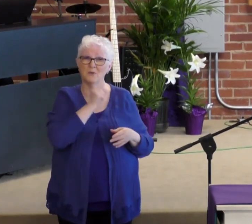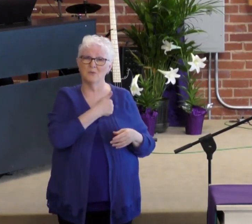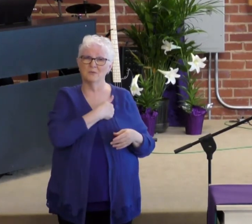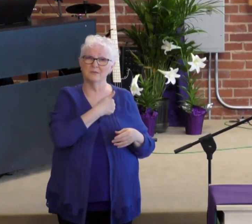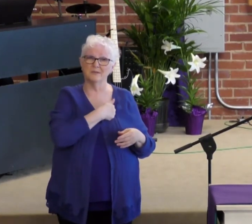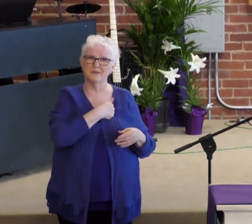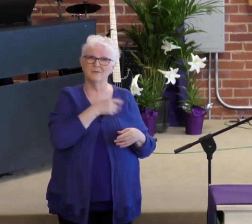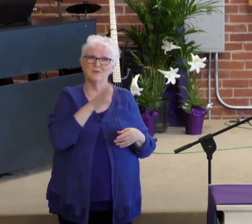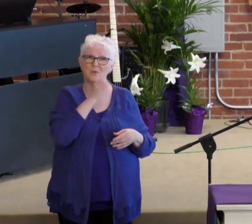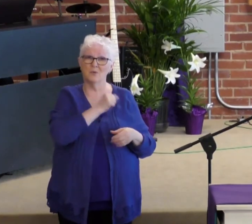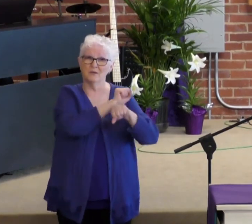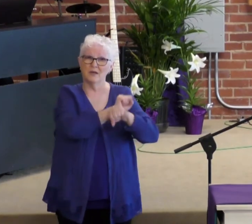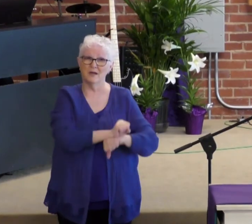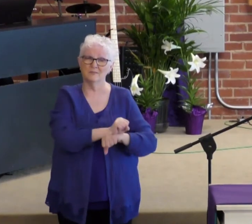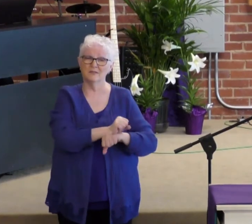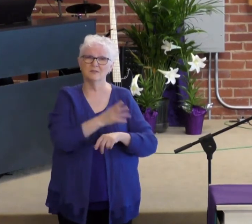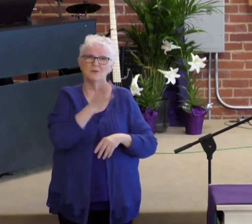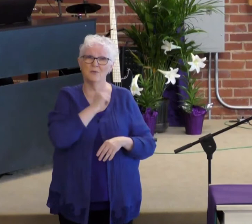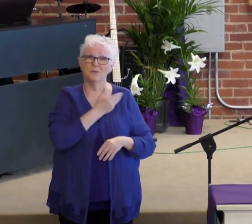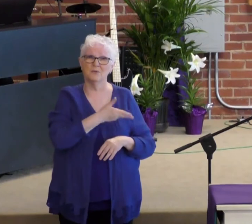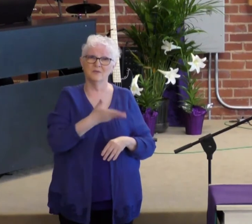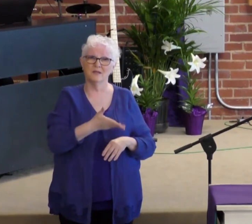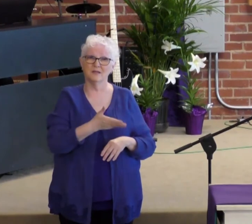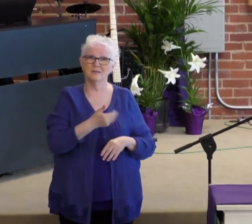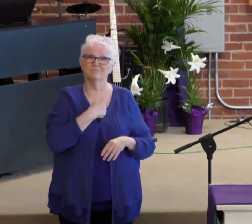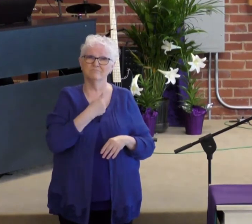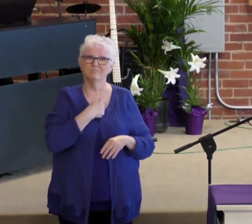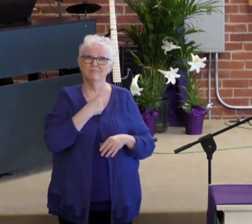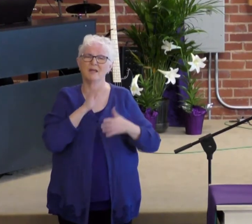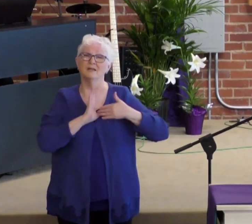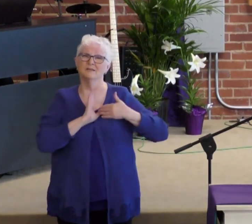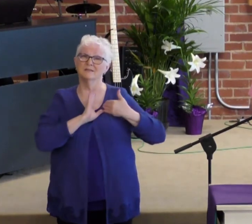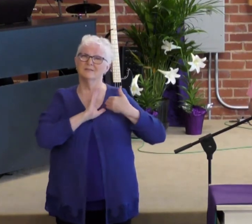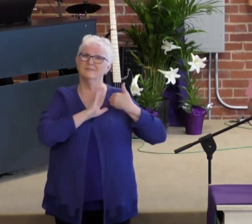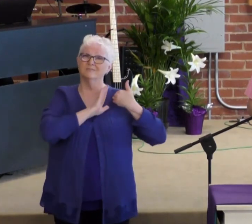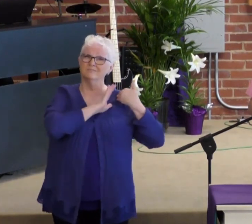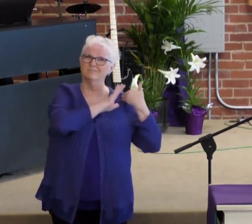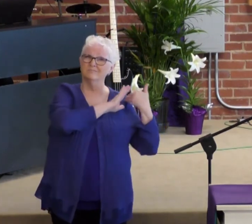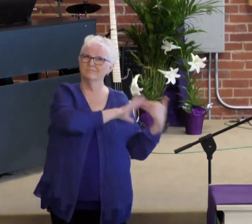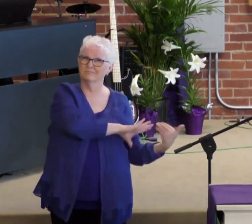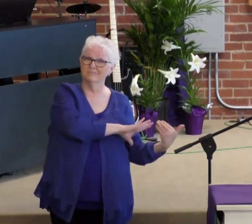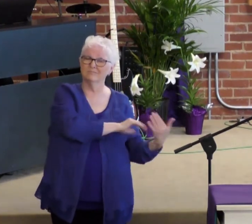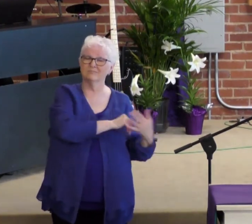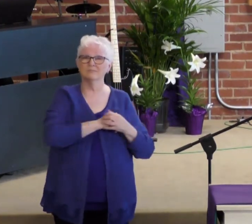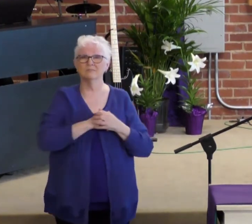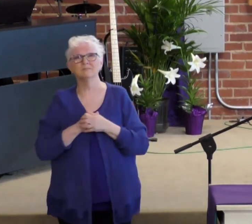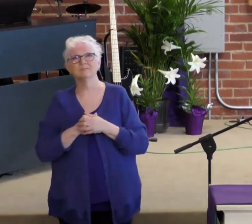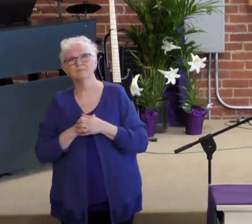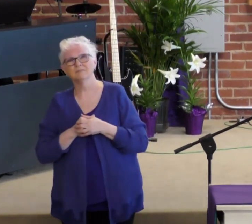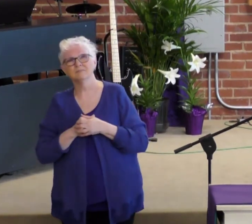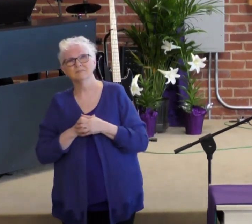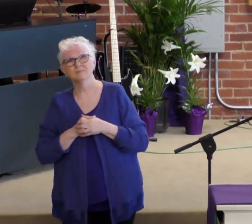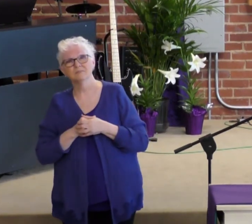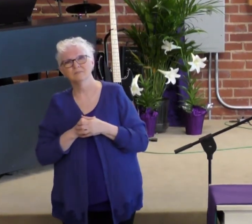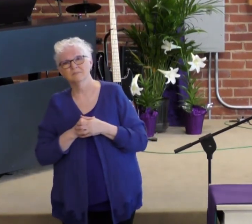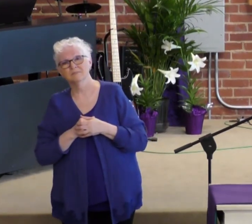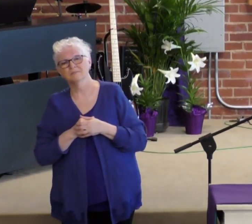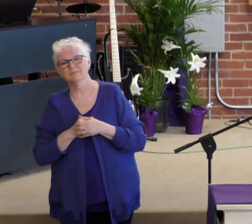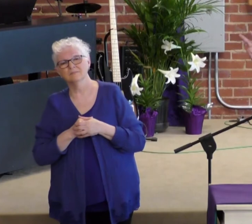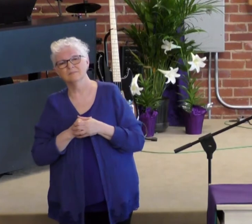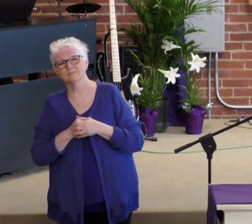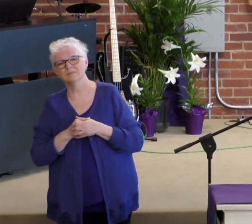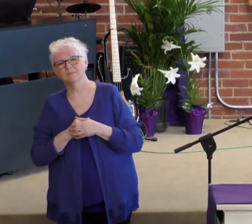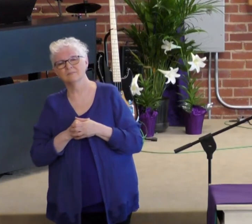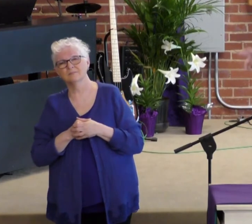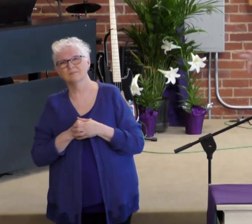old habits, old things that tend to pull us down and hang us up. So on